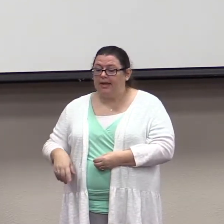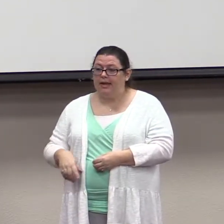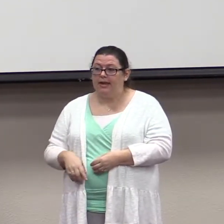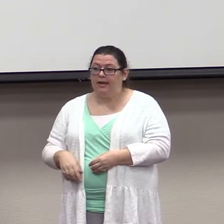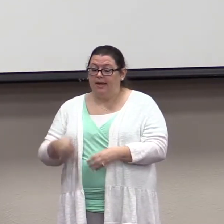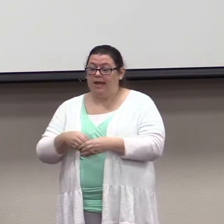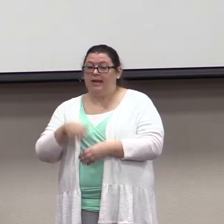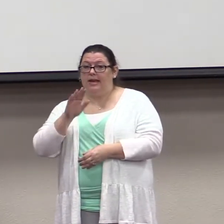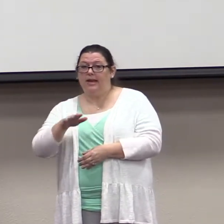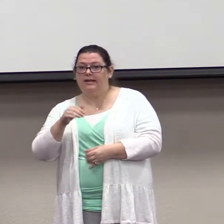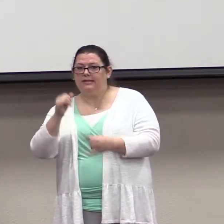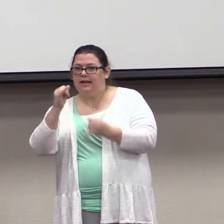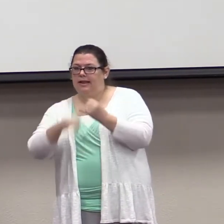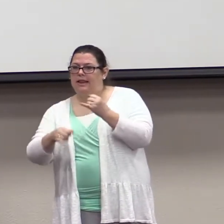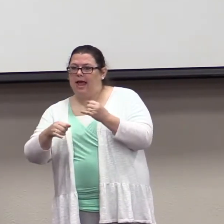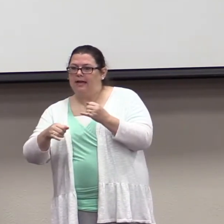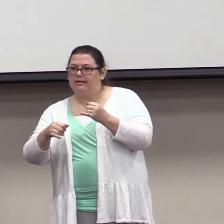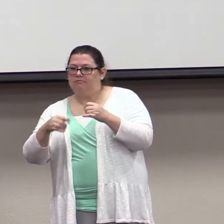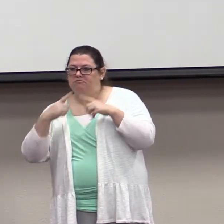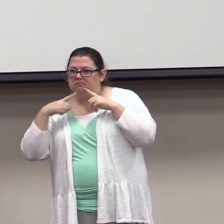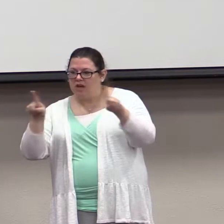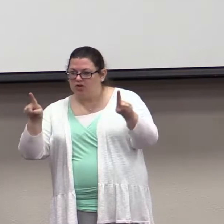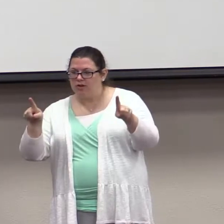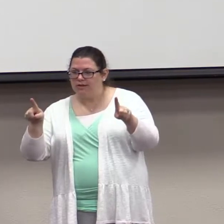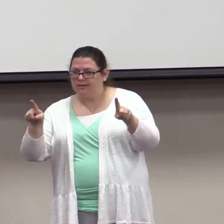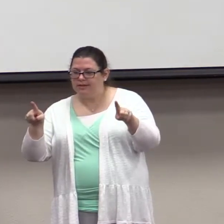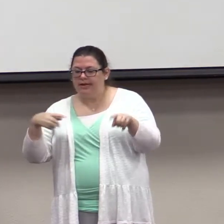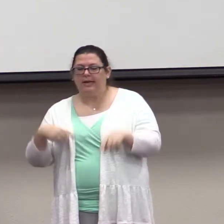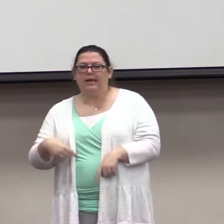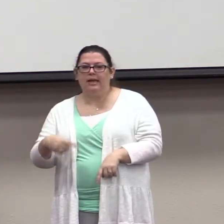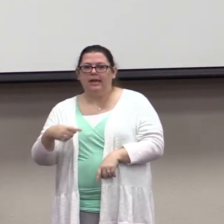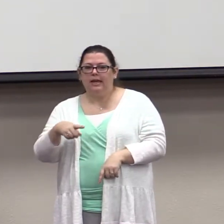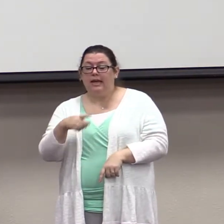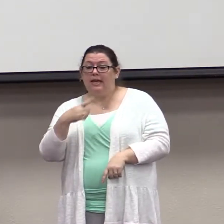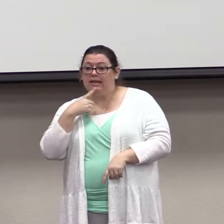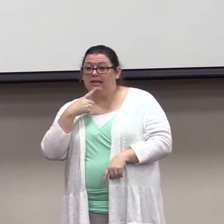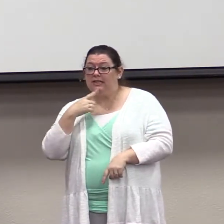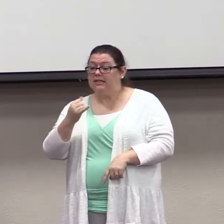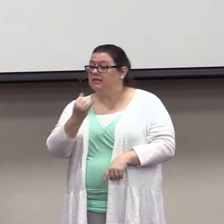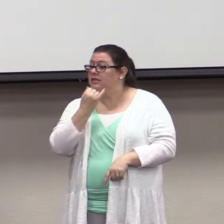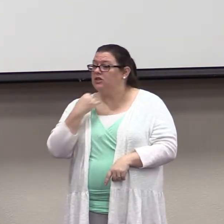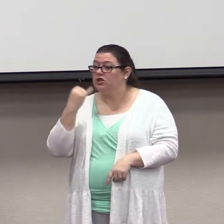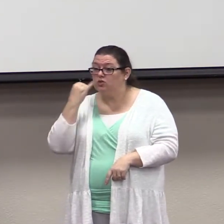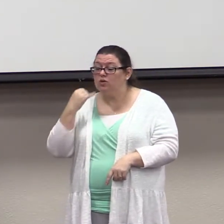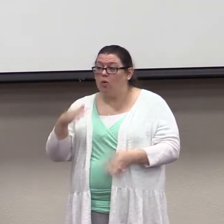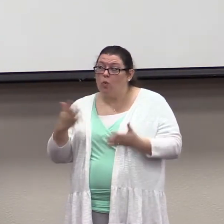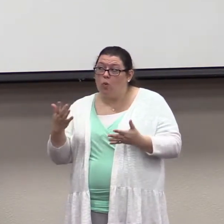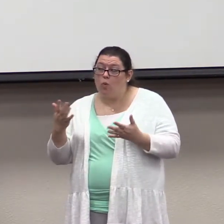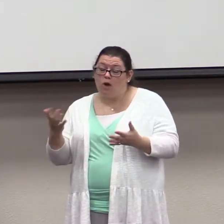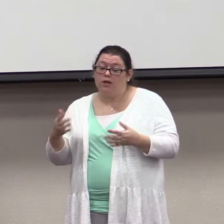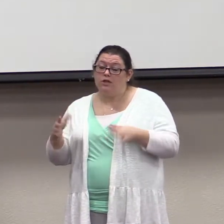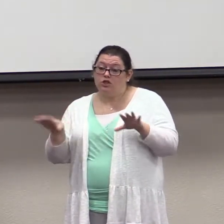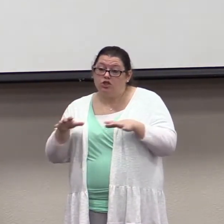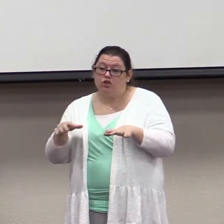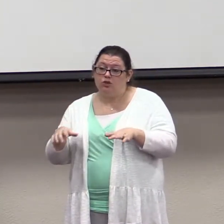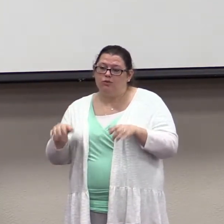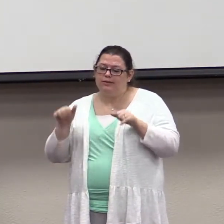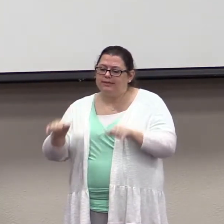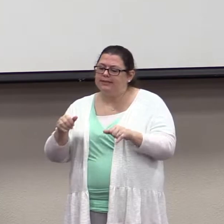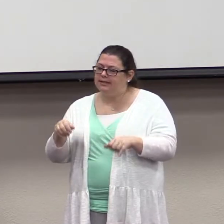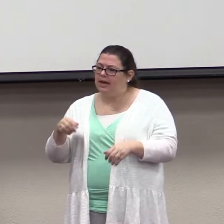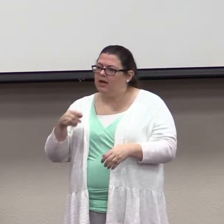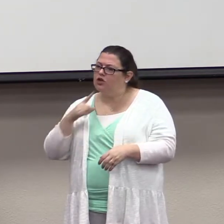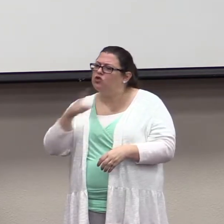Joshua, he tells the entire congregation of Israel what to do to stay true to the Lord. Not to intermarry with the